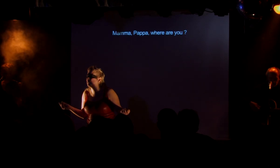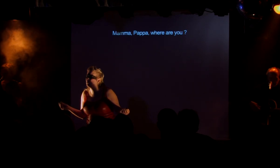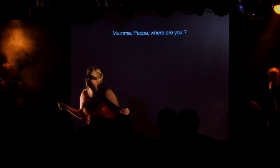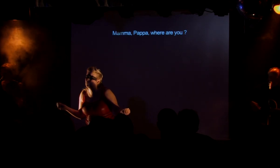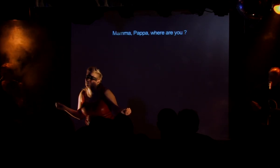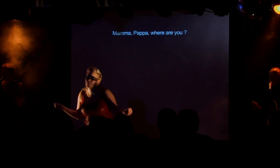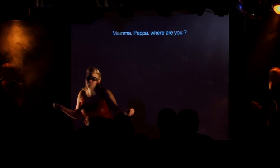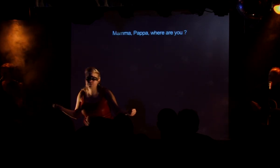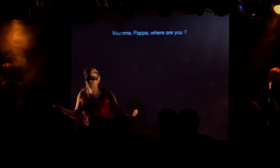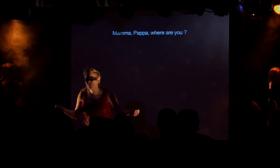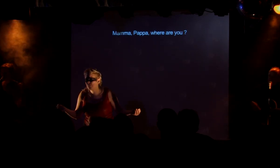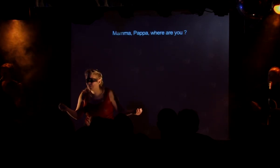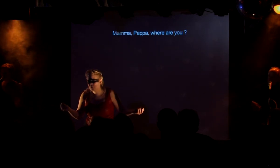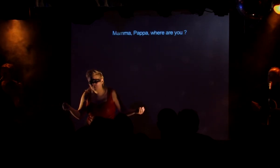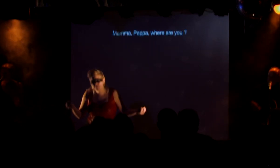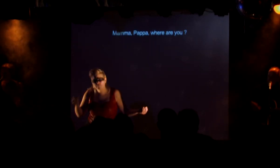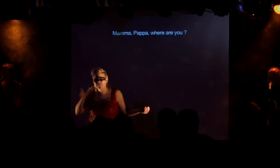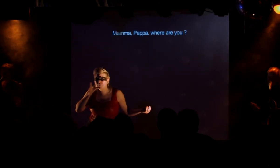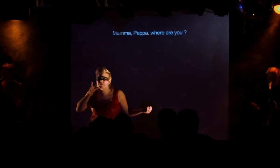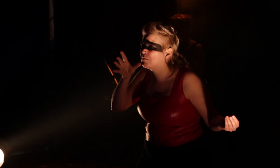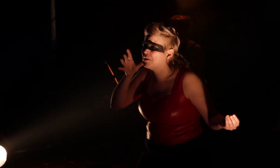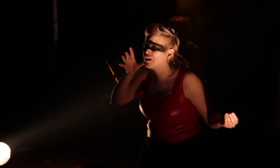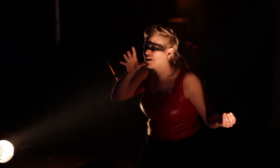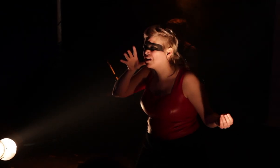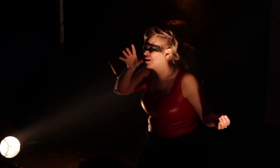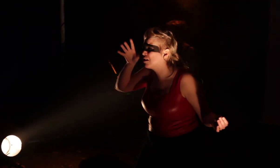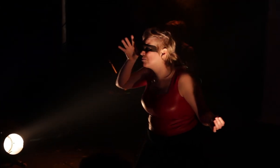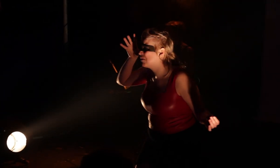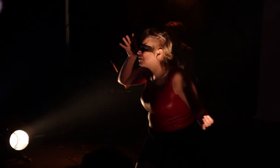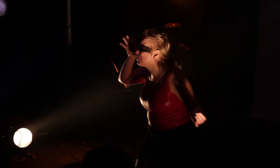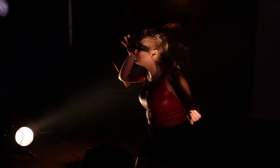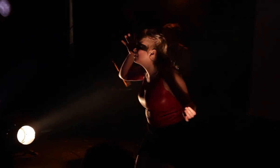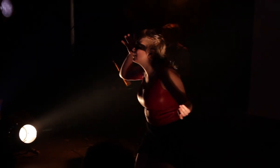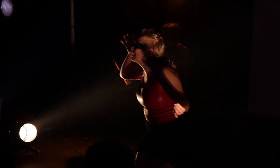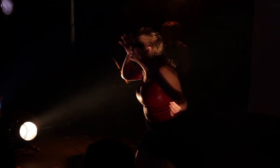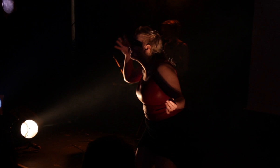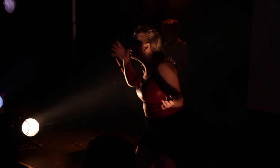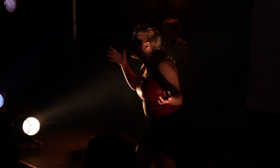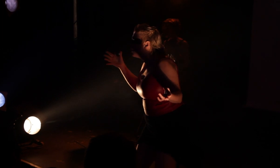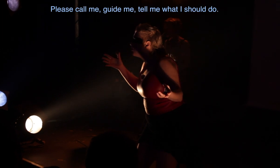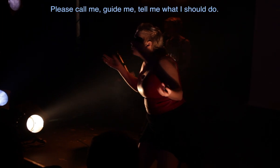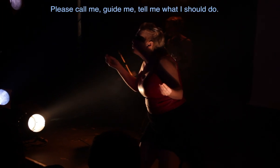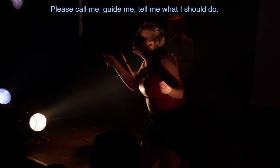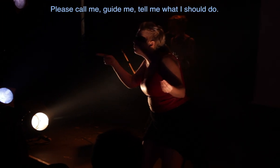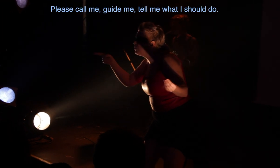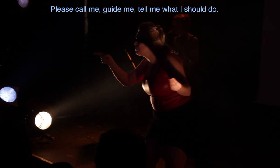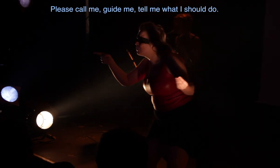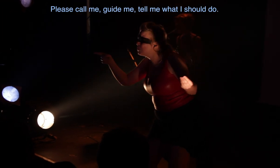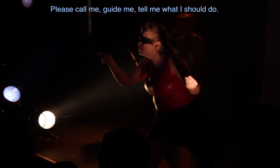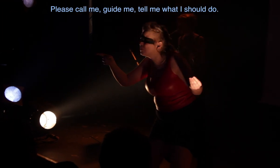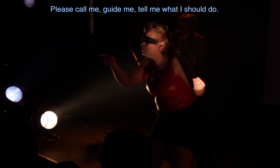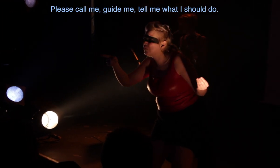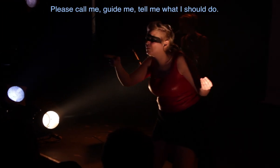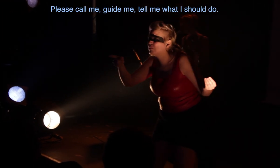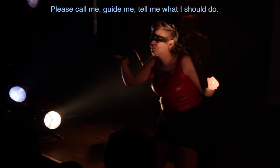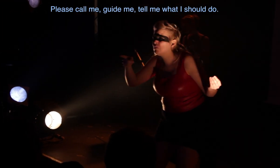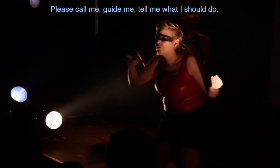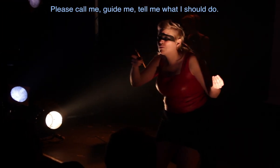papa, where are you? Please call me, guide